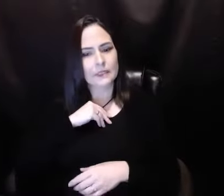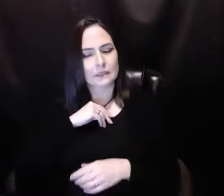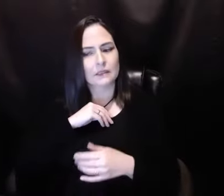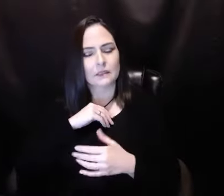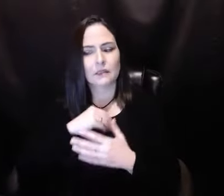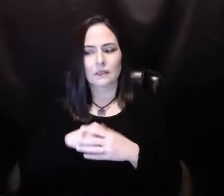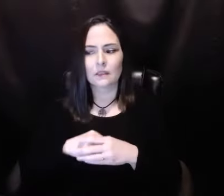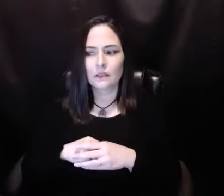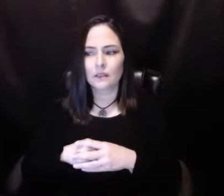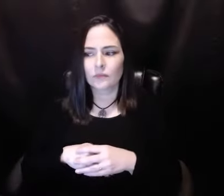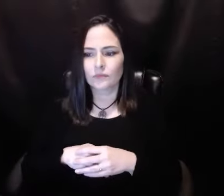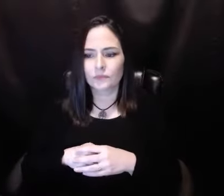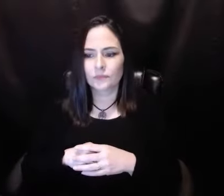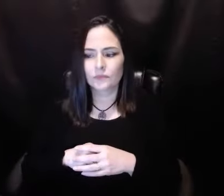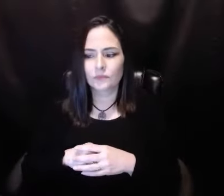Like acceptance.